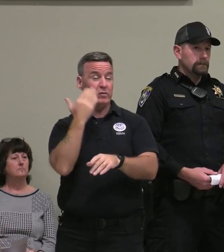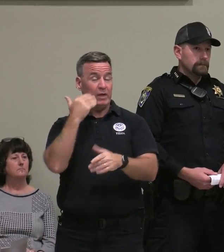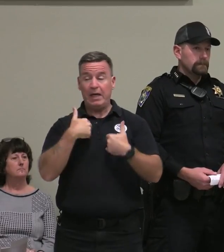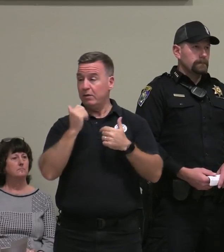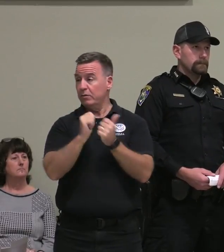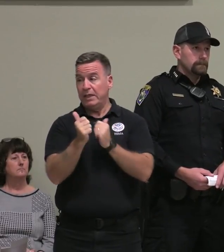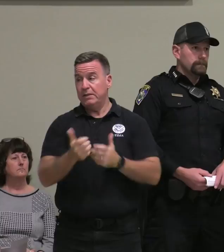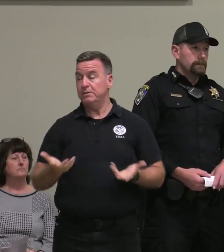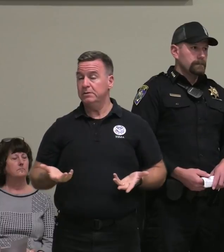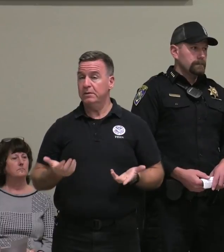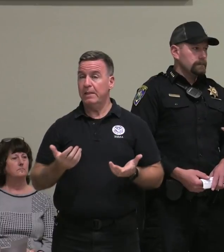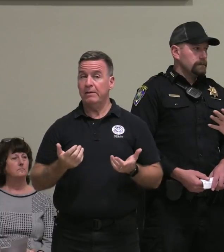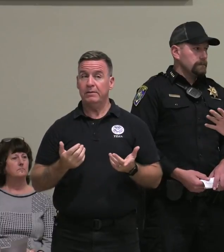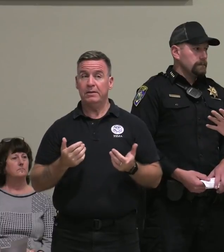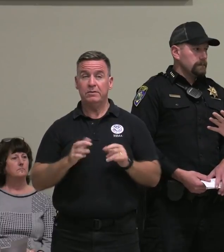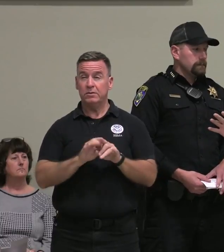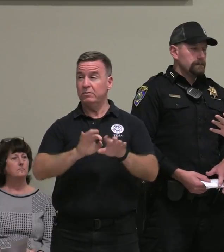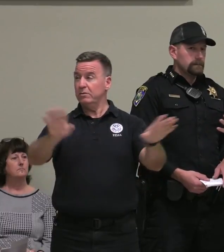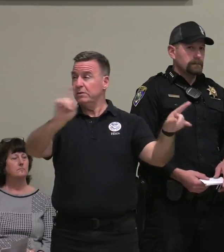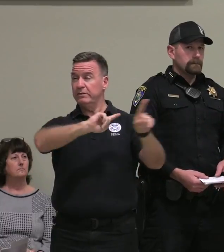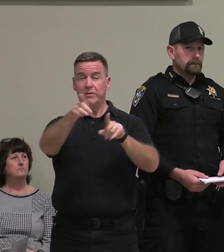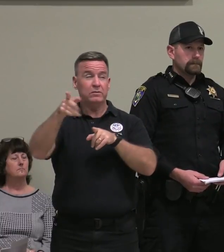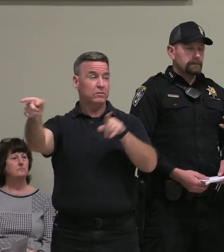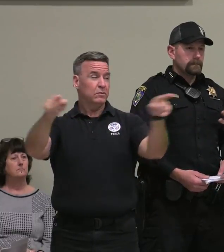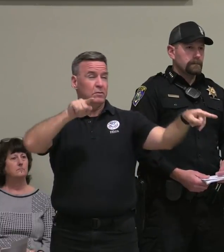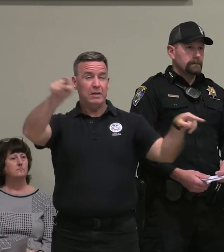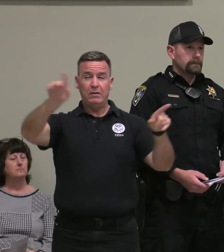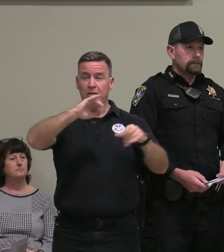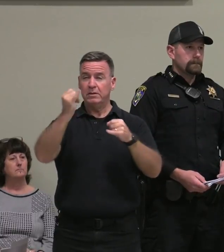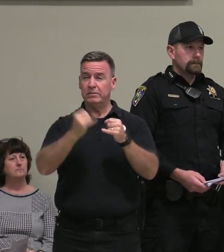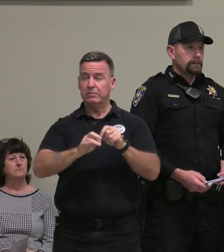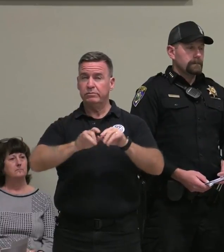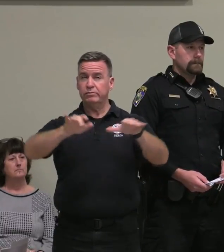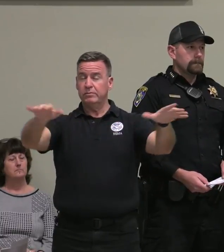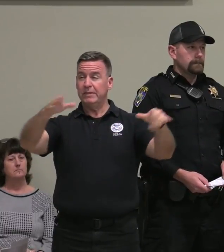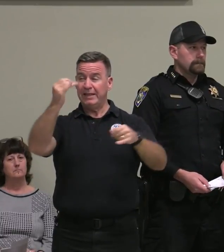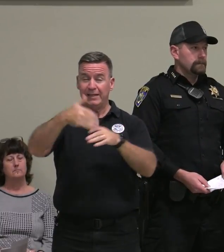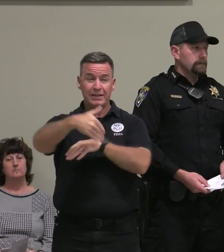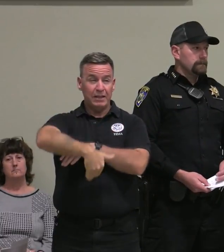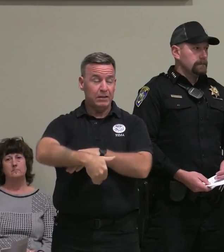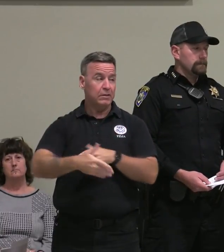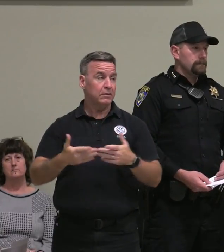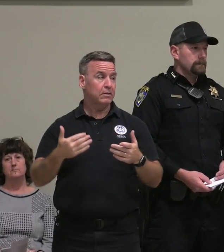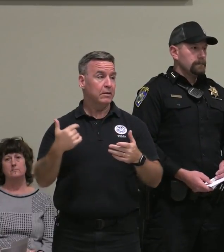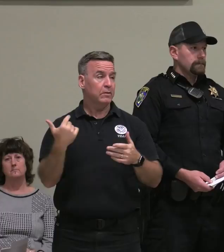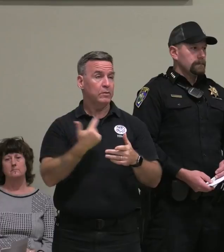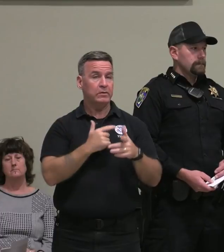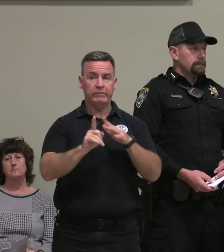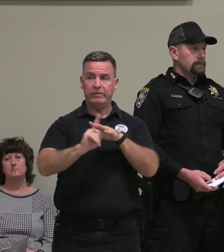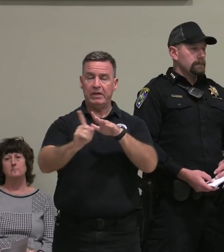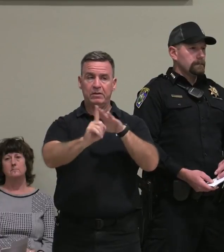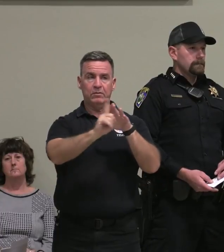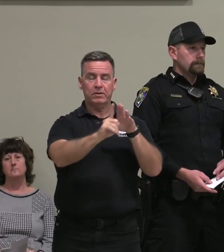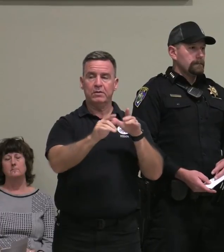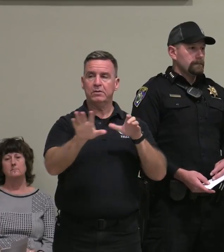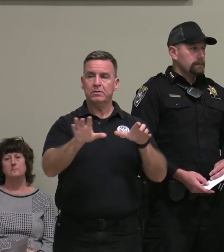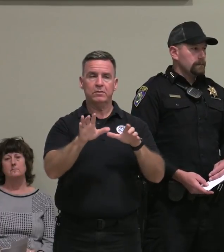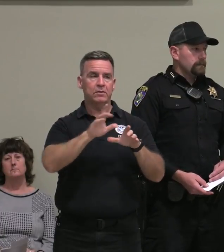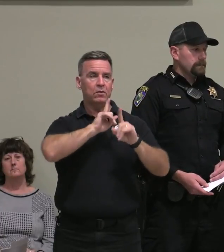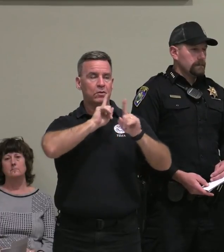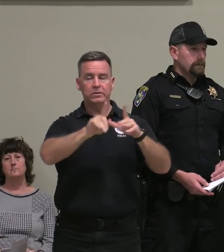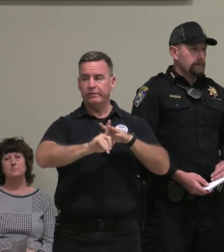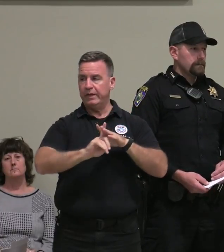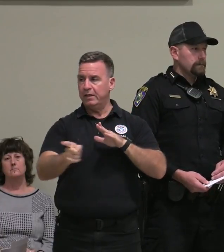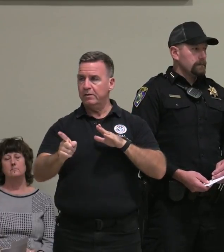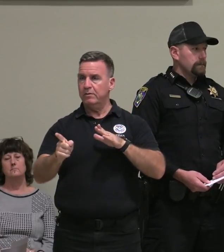race. And then it was going in different directions and how it ultimately played out. By the end of the night, we were evacuating or doing orders